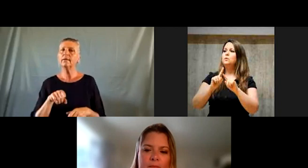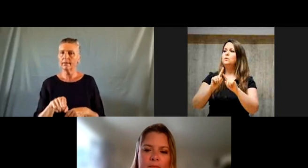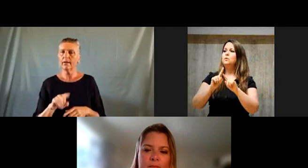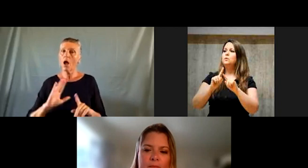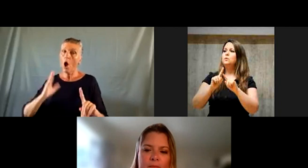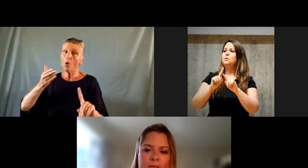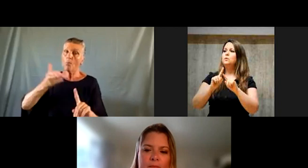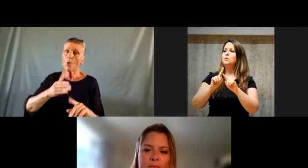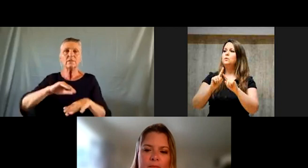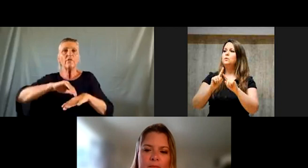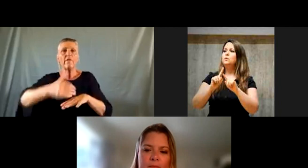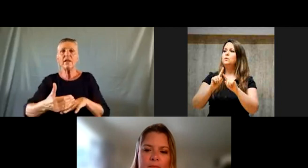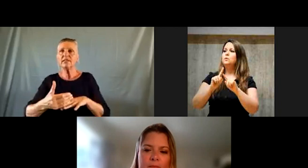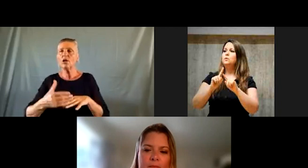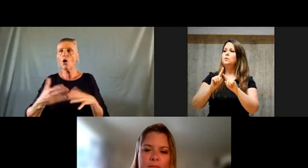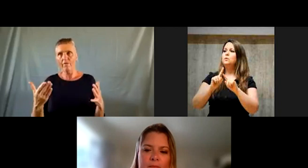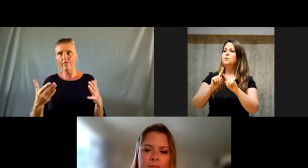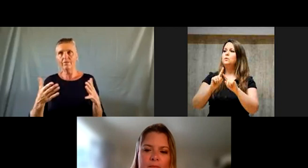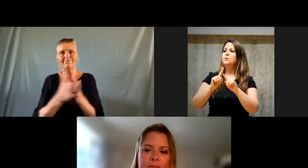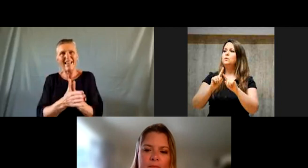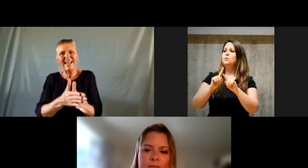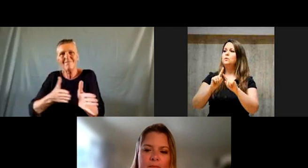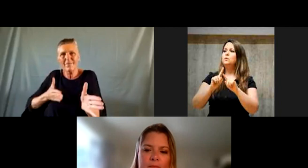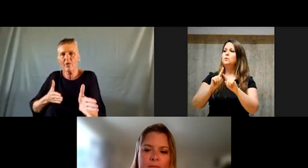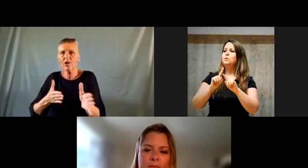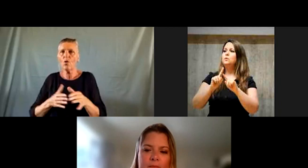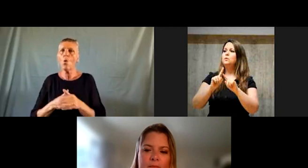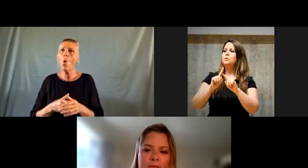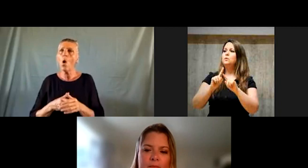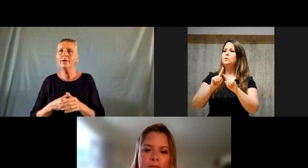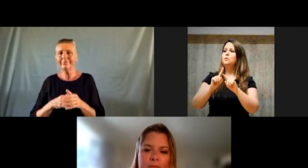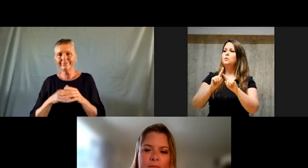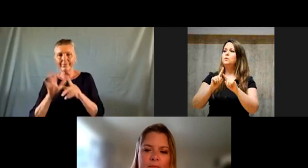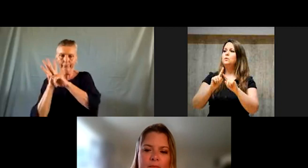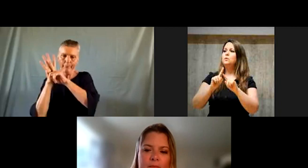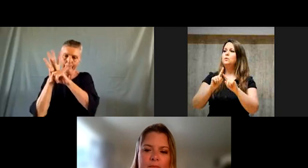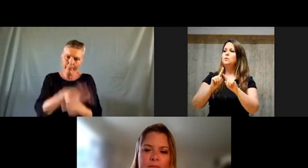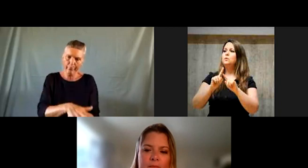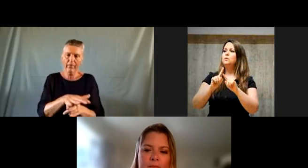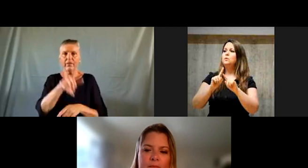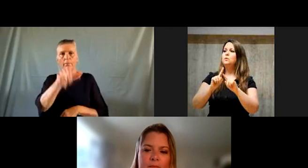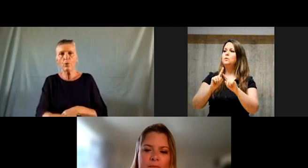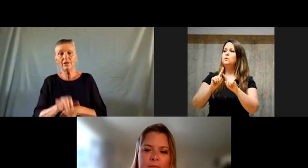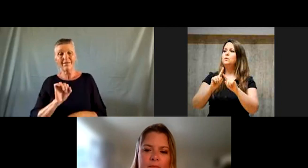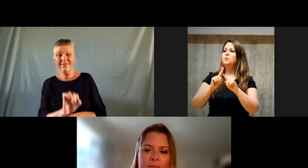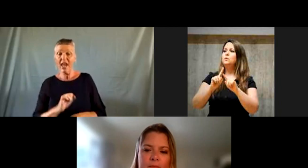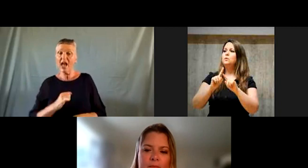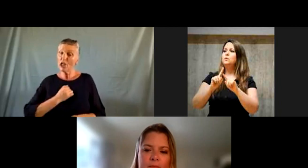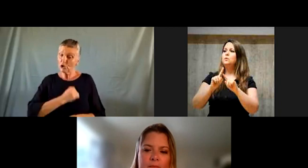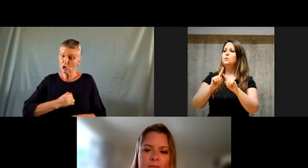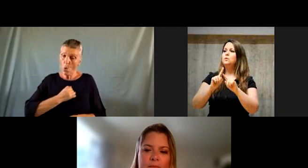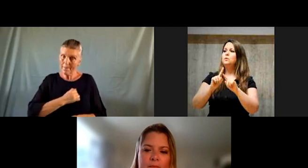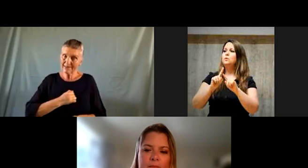or effect of impairing or nullifying the recognition, enjoyment, or exercise on an